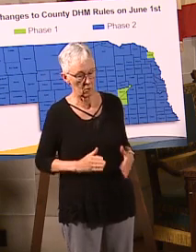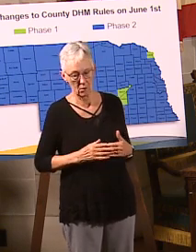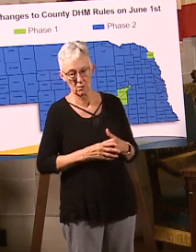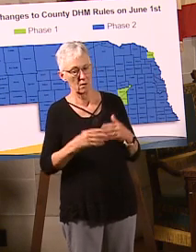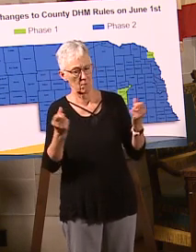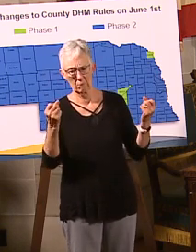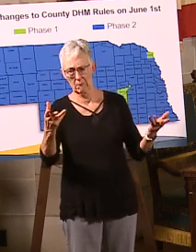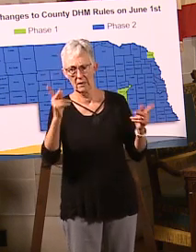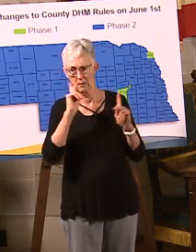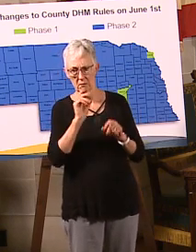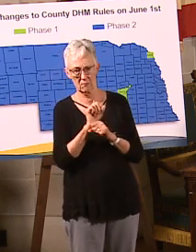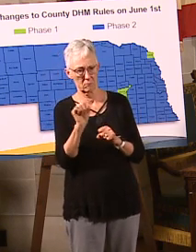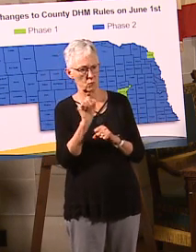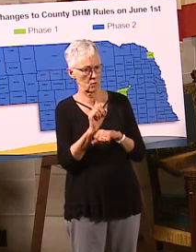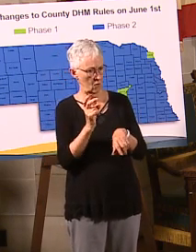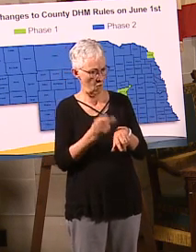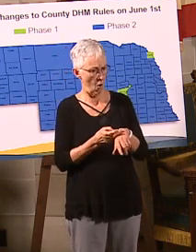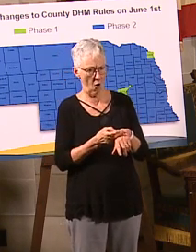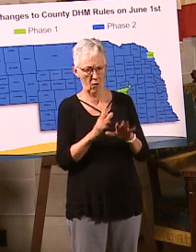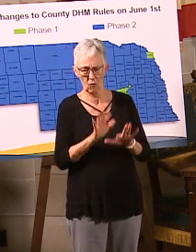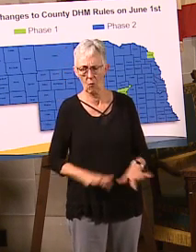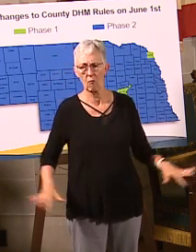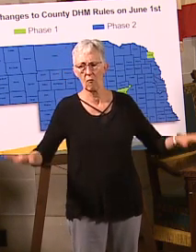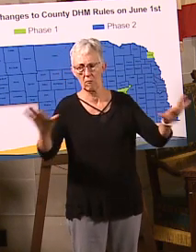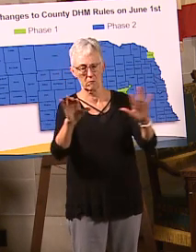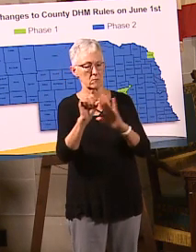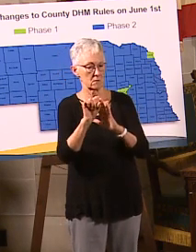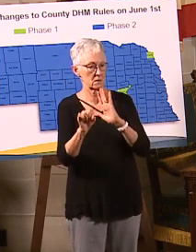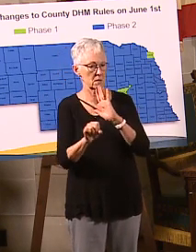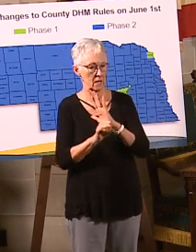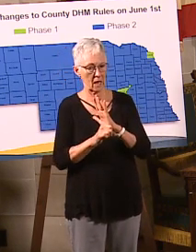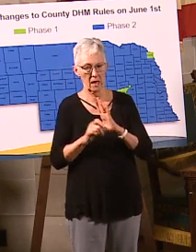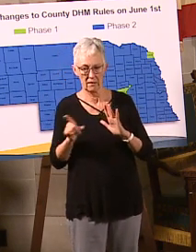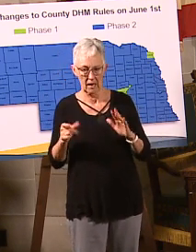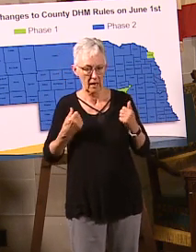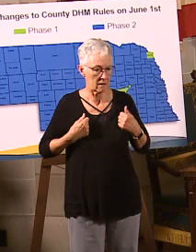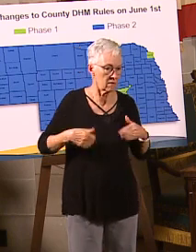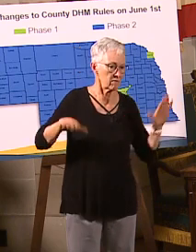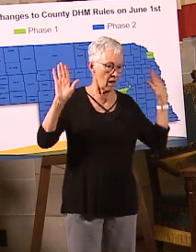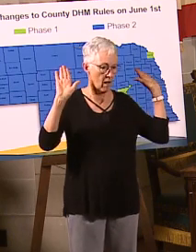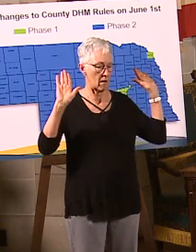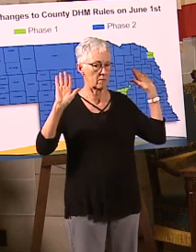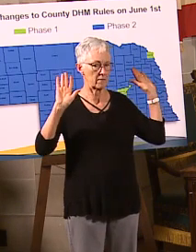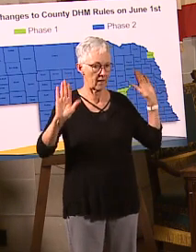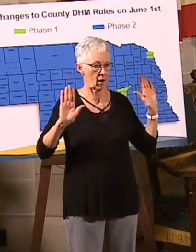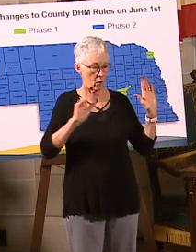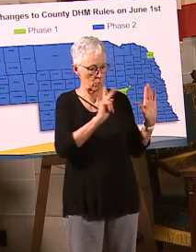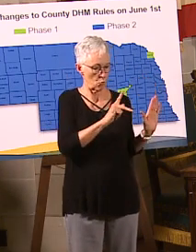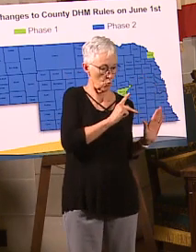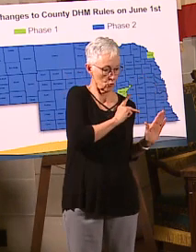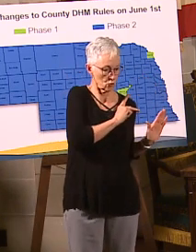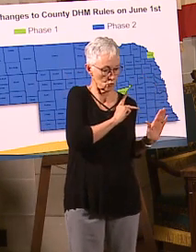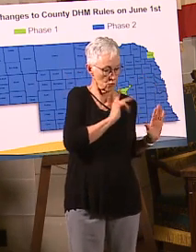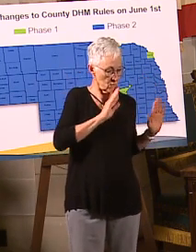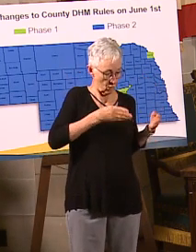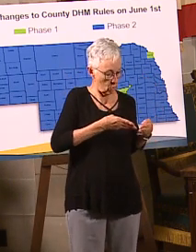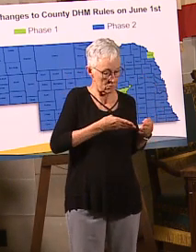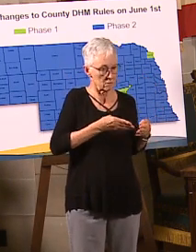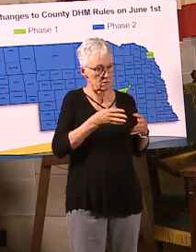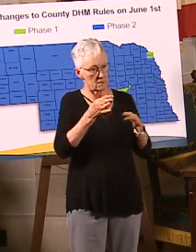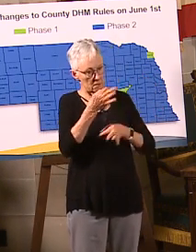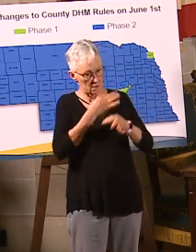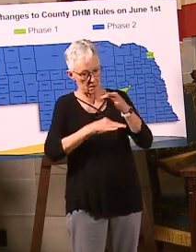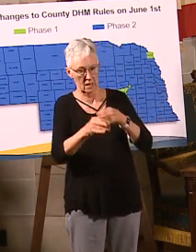hard. We've got Nebraskans all over the state that are sacrificing, taking, following our restrictions, the 6-foot rule,